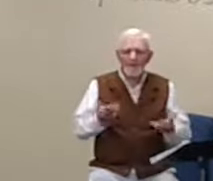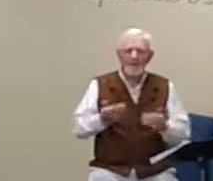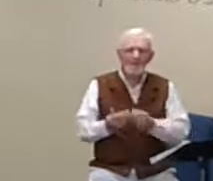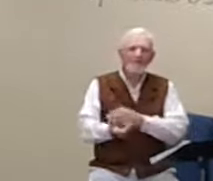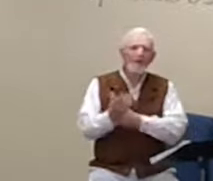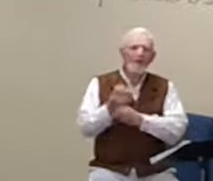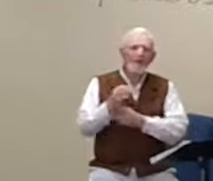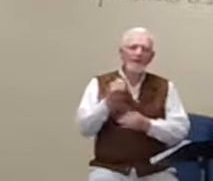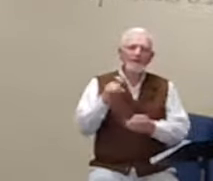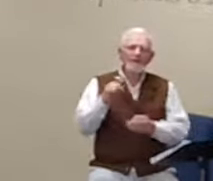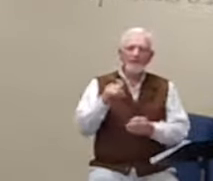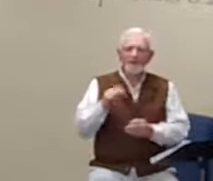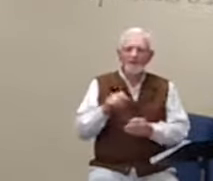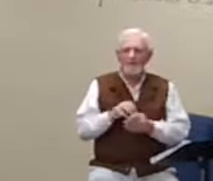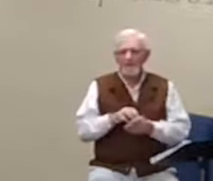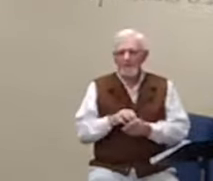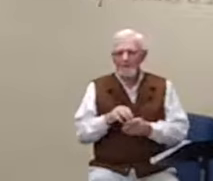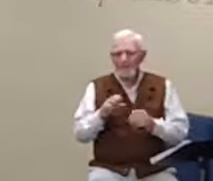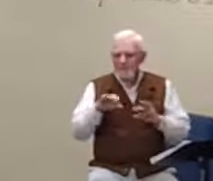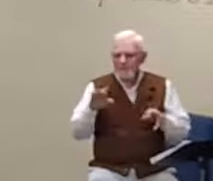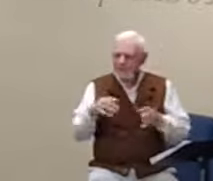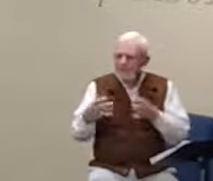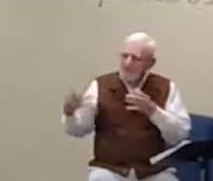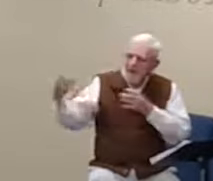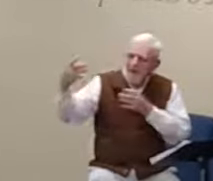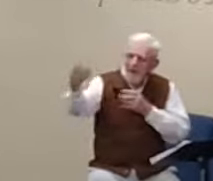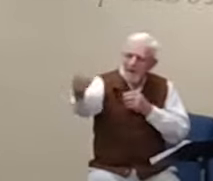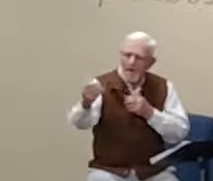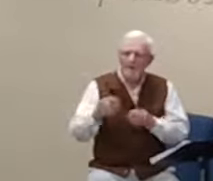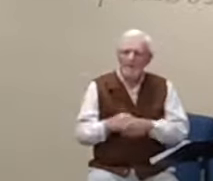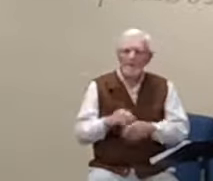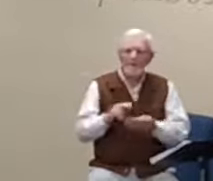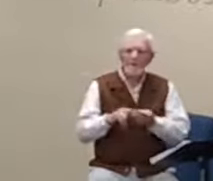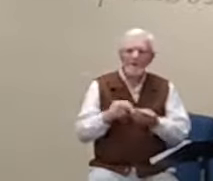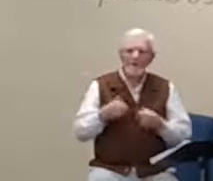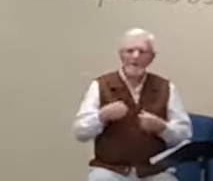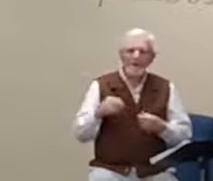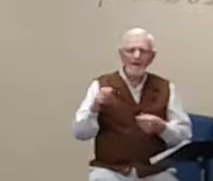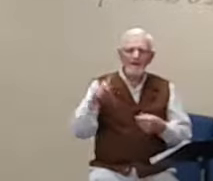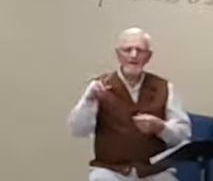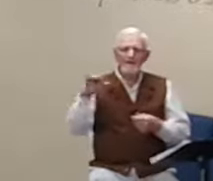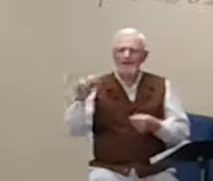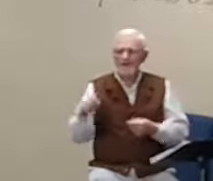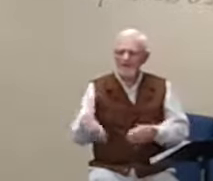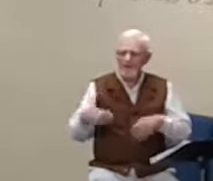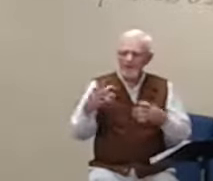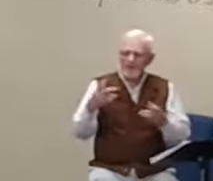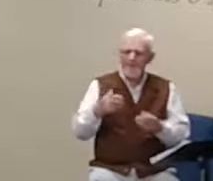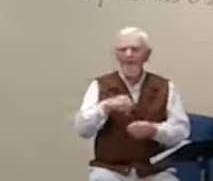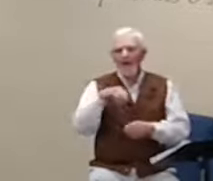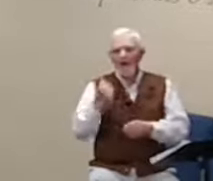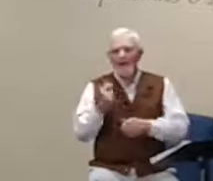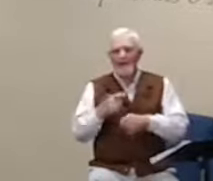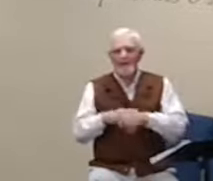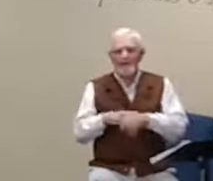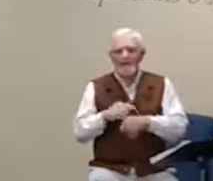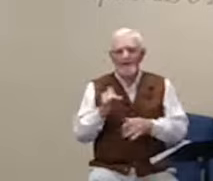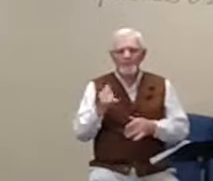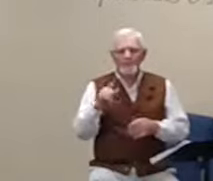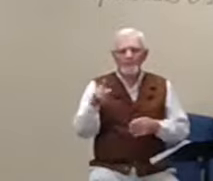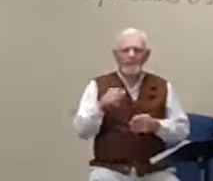need kids taken next door, we got the nursery available. And then I'm going to turn over the rest of the time to you, Brother Rue, and whatever the Lord